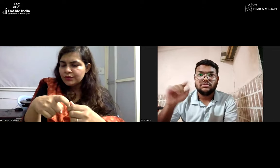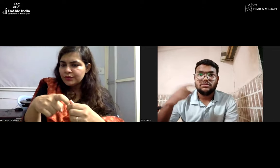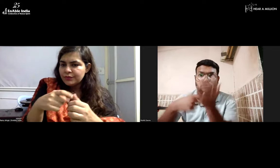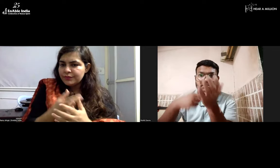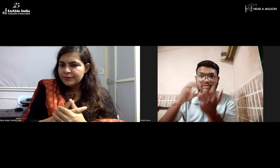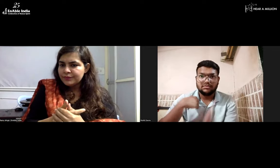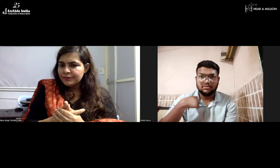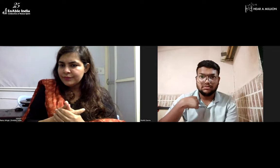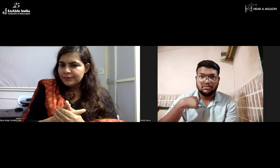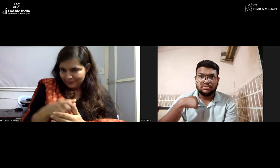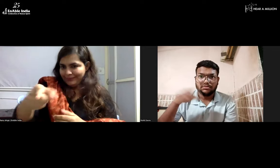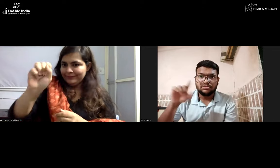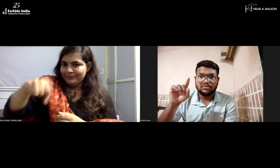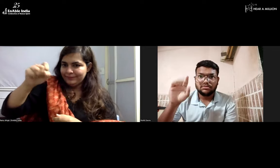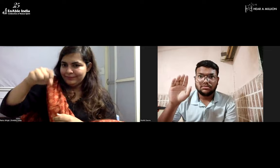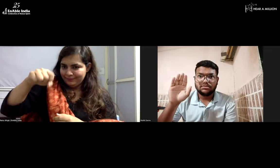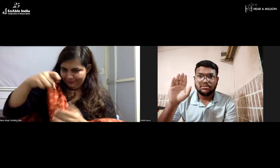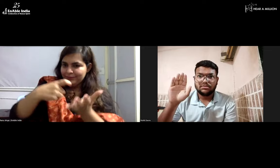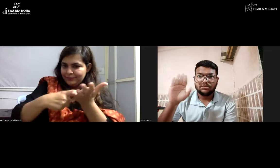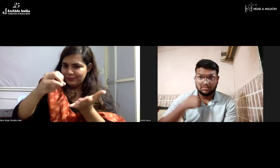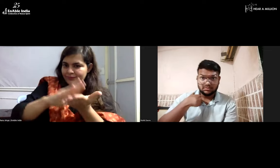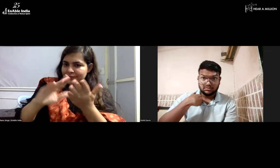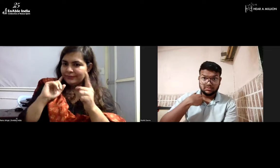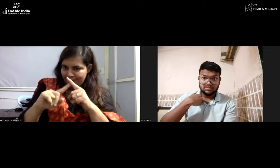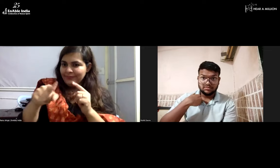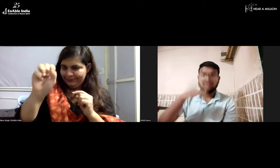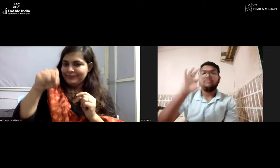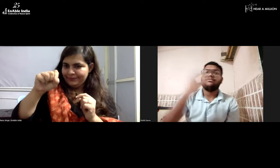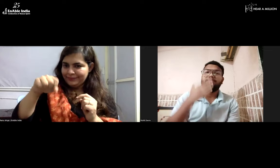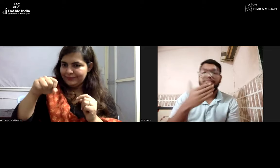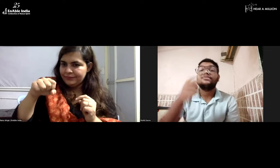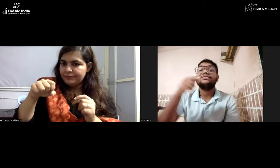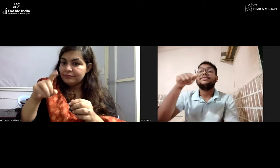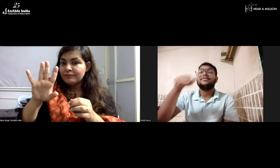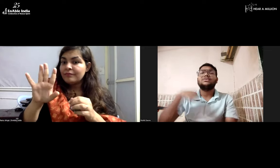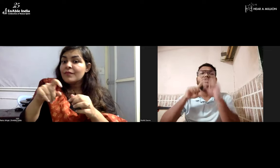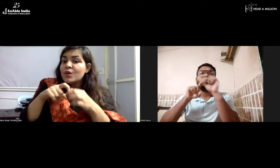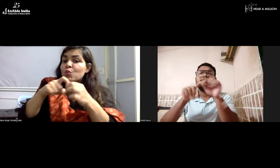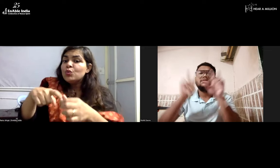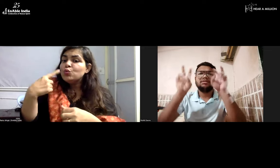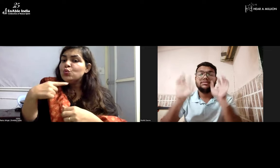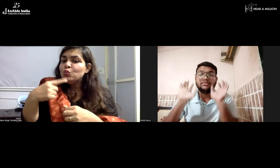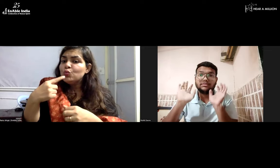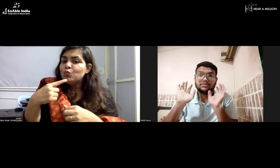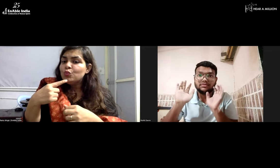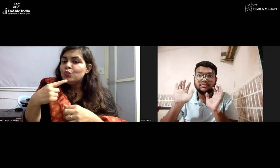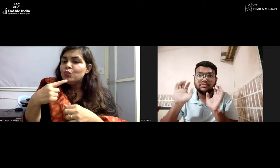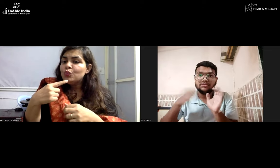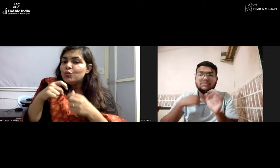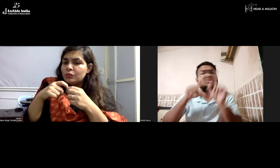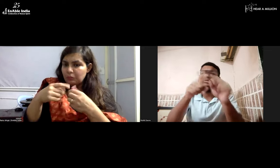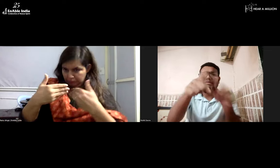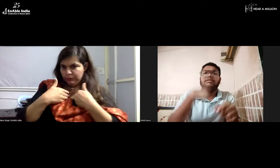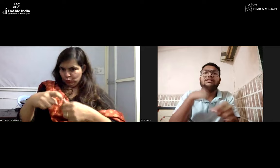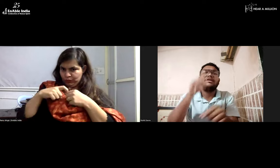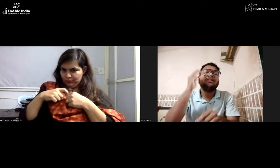Okay, all clear? Ready? Yeah. So now I have asked questions, two questions to each of